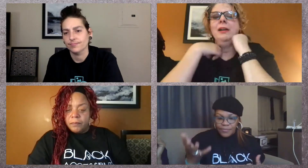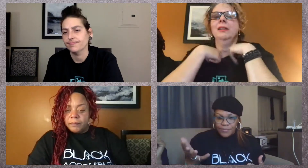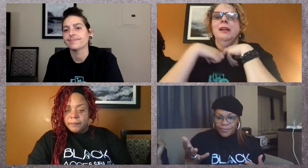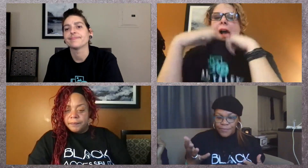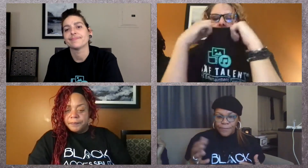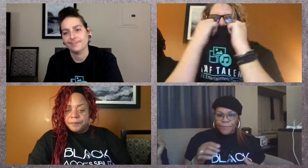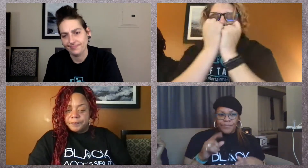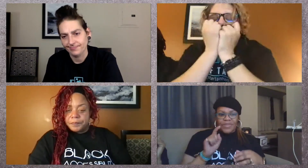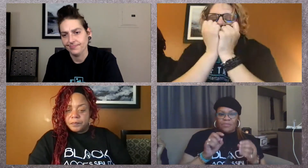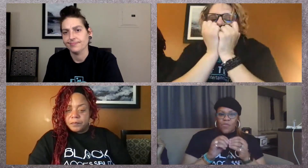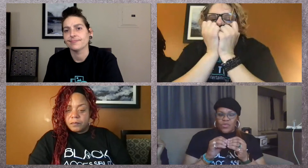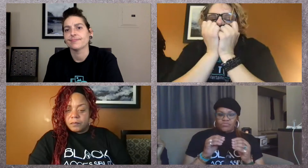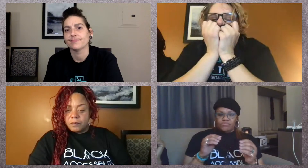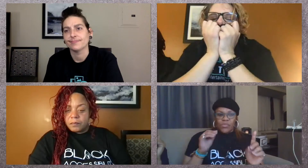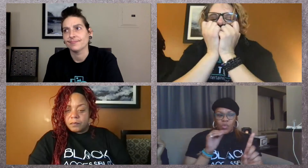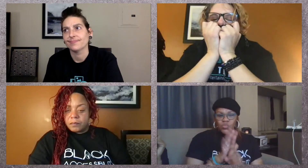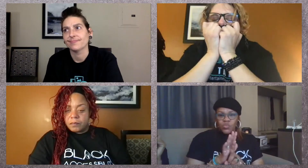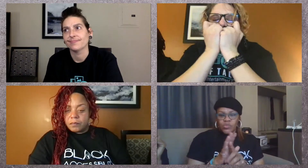but Hollywood is clueless.